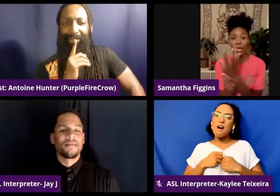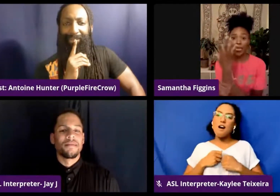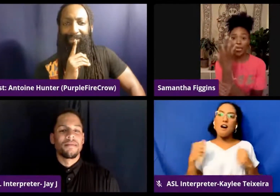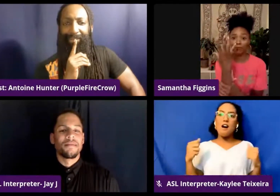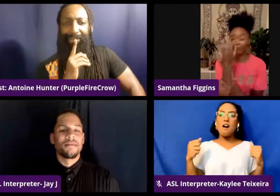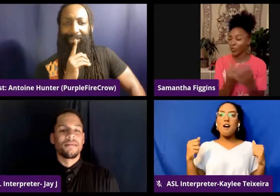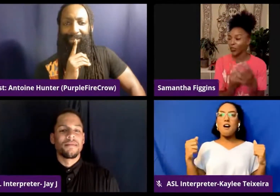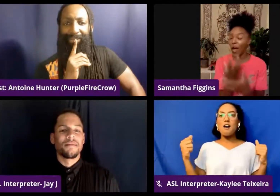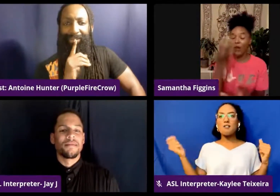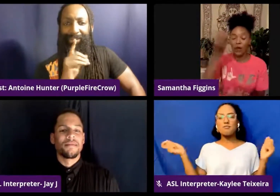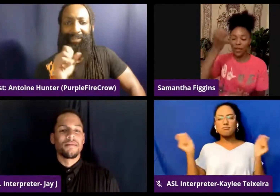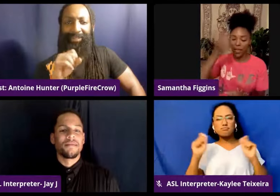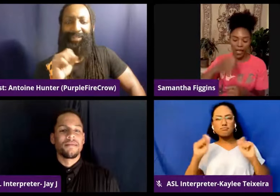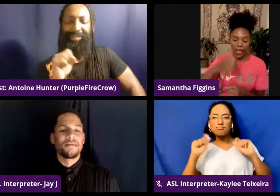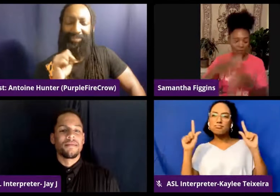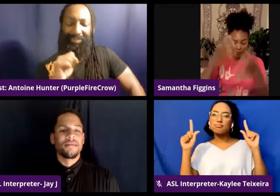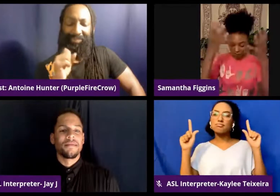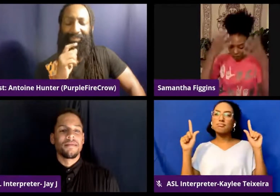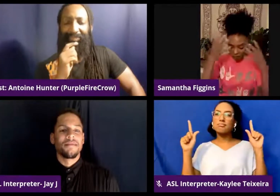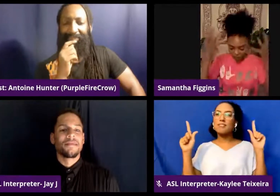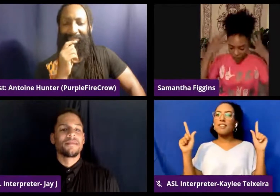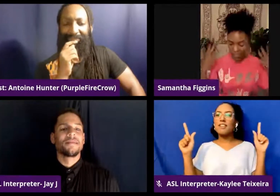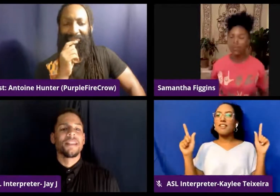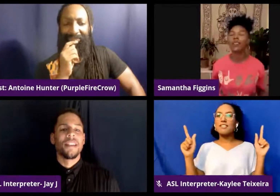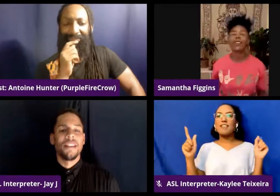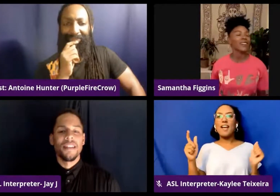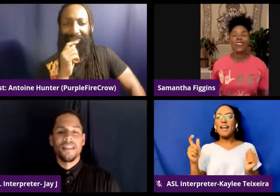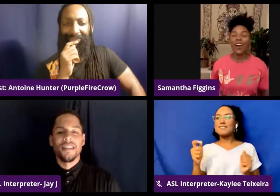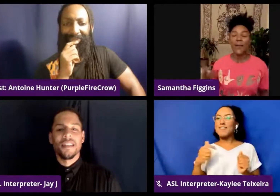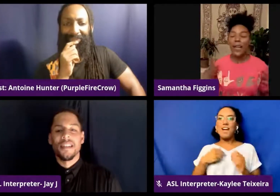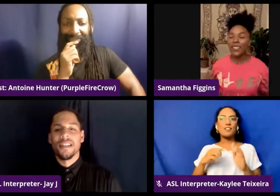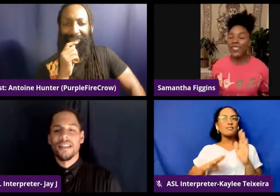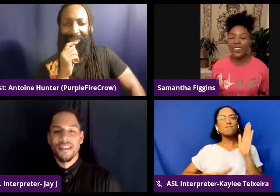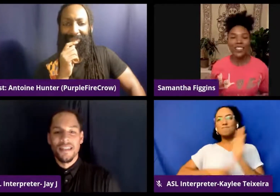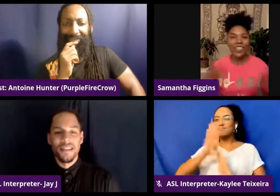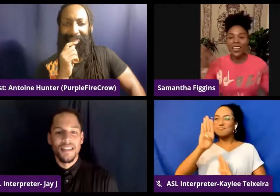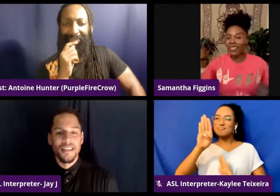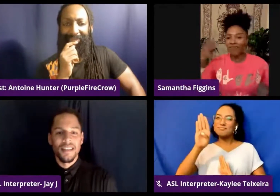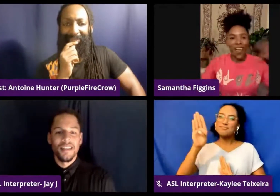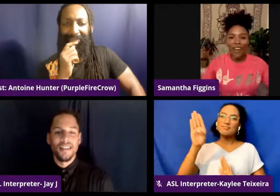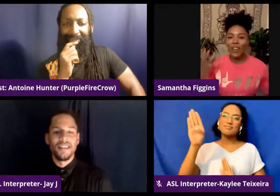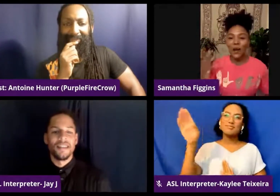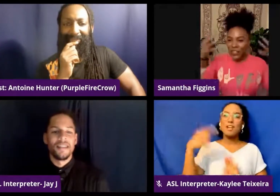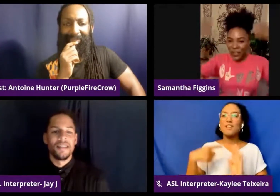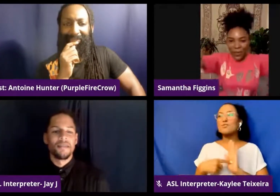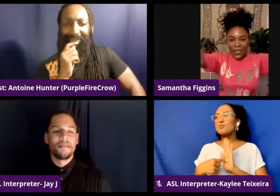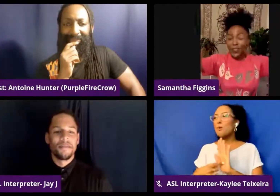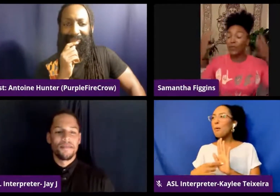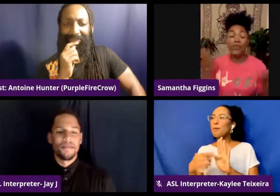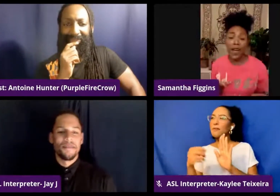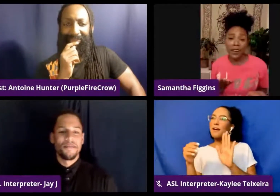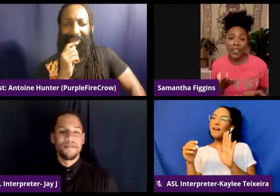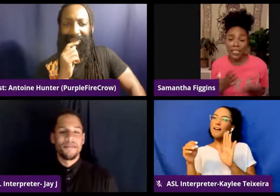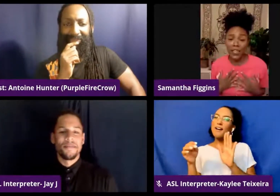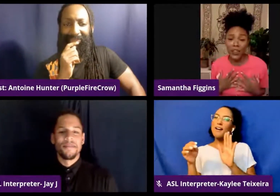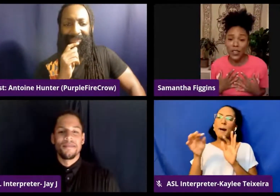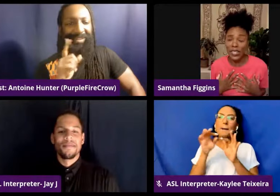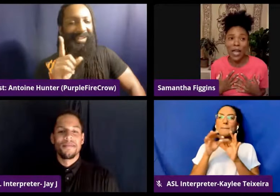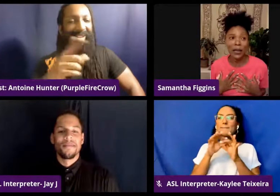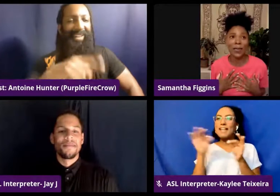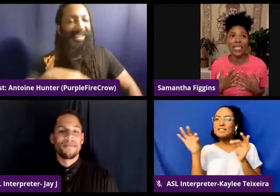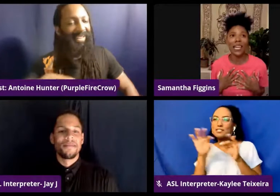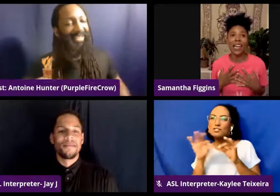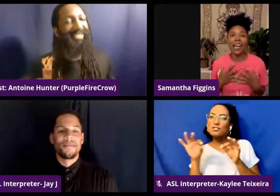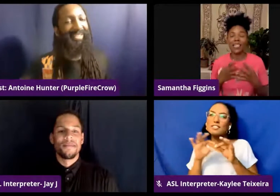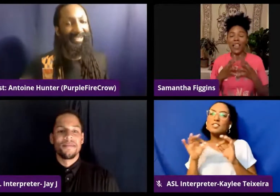just awakening, your flowering. And I had just a message, just a message from the divine, honestly, during